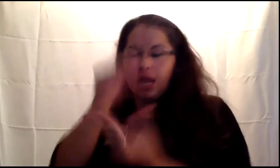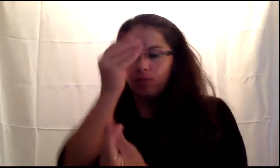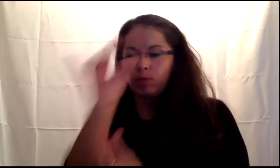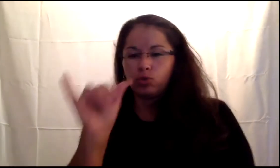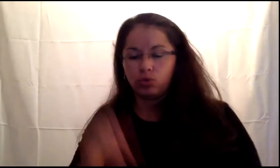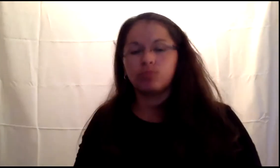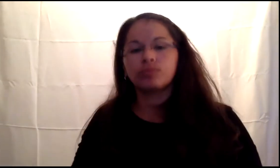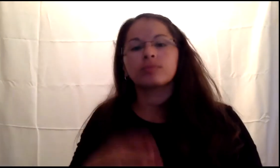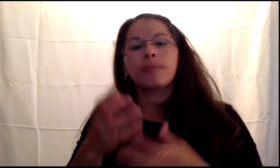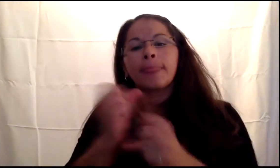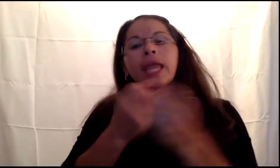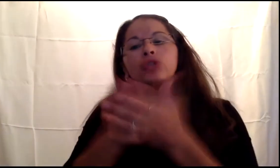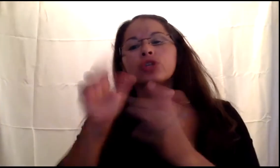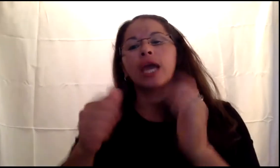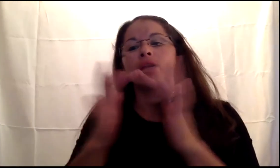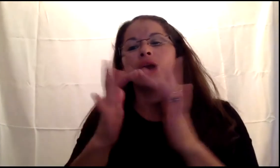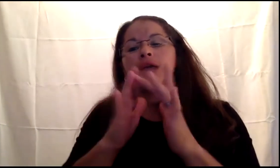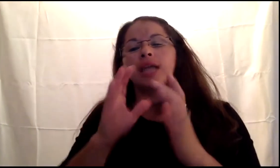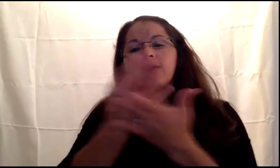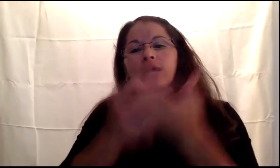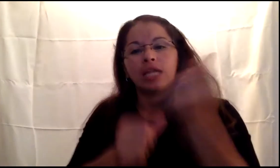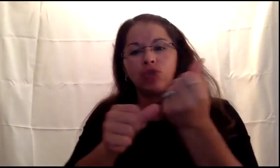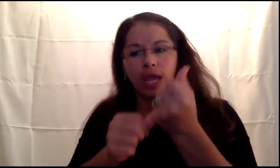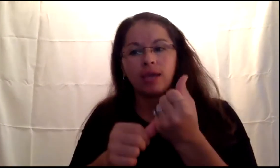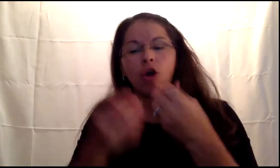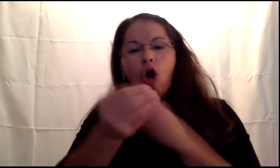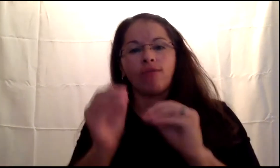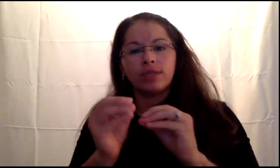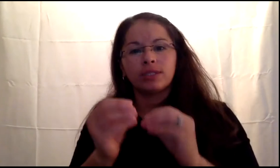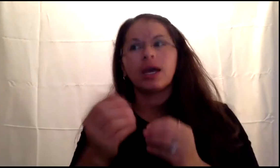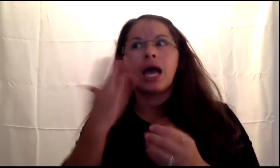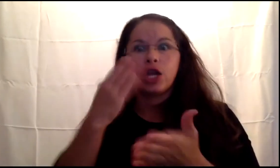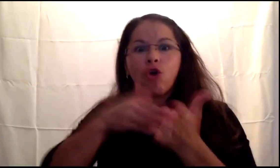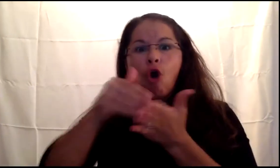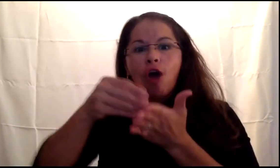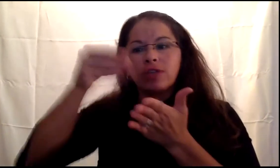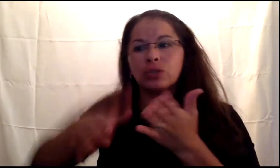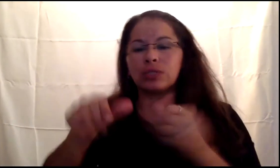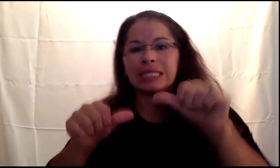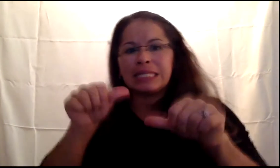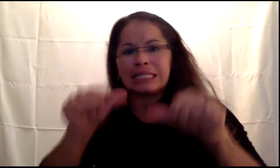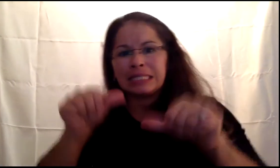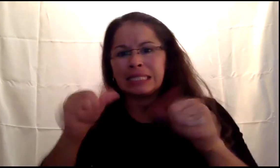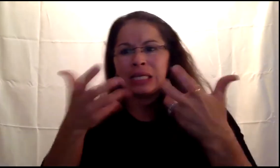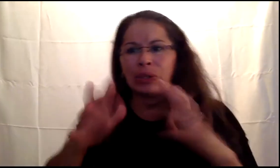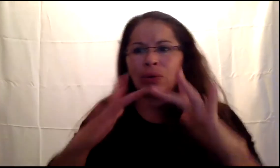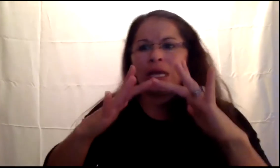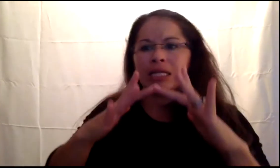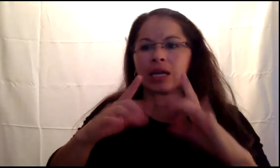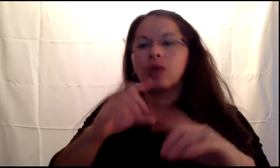reach out and do that. I know a lot of times students are hesitant to do that, or universities assume that students will reach out,